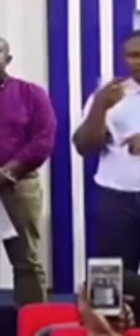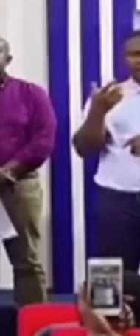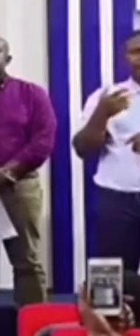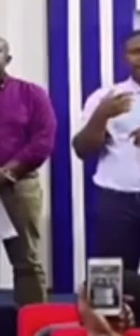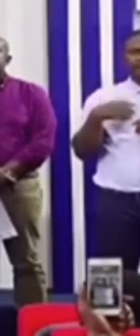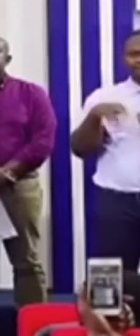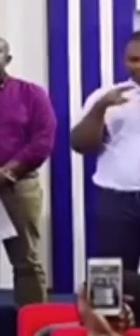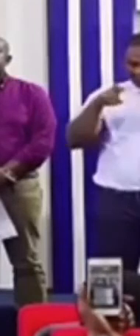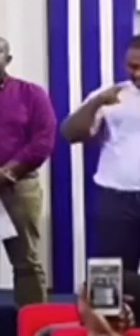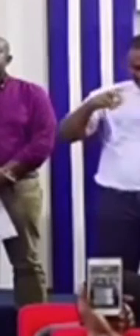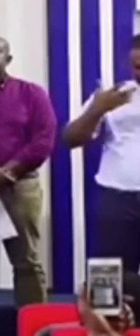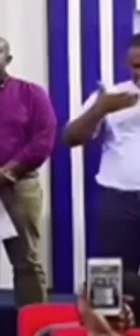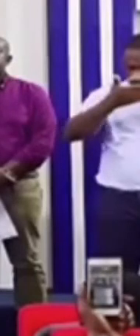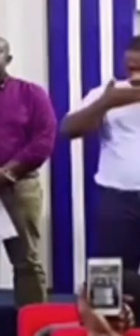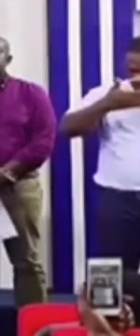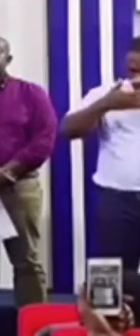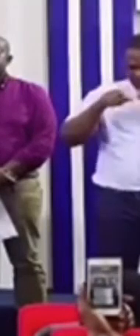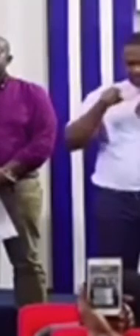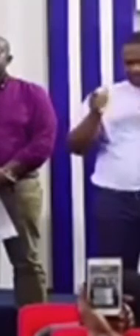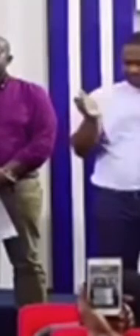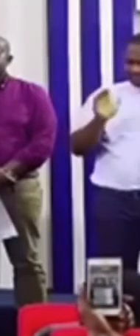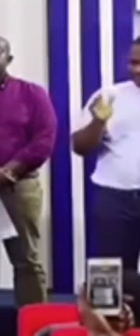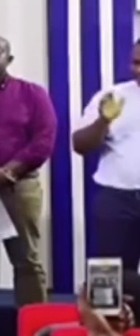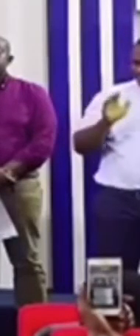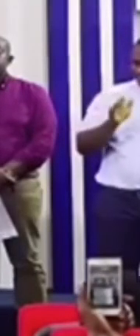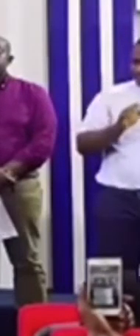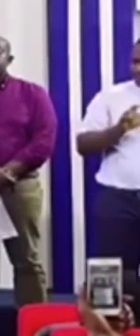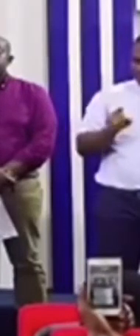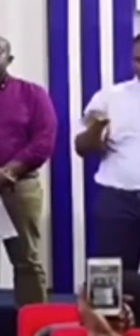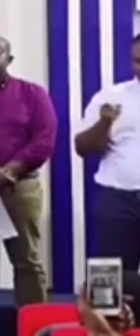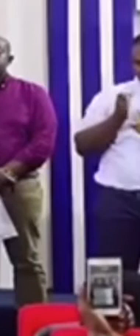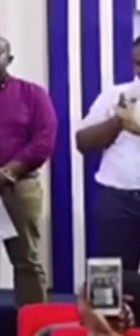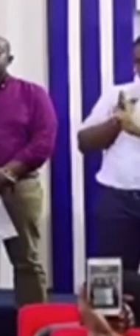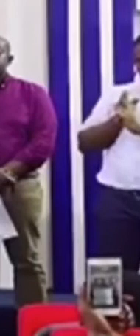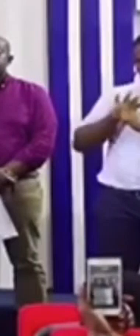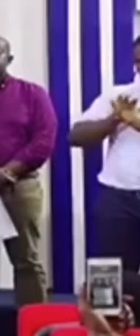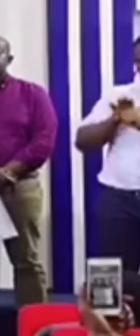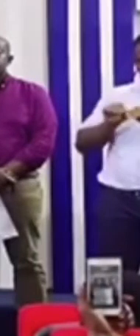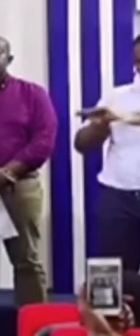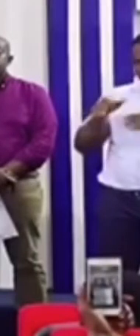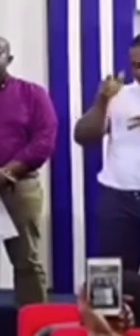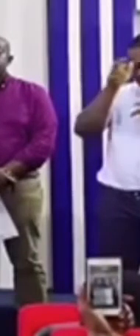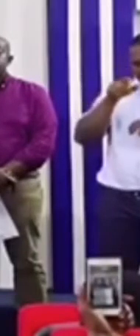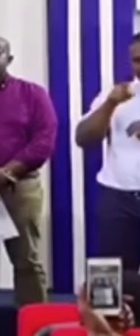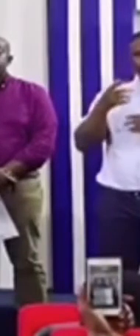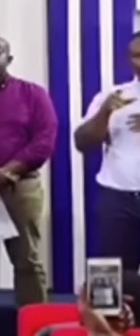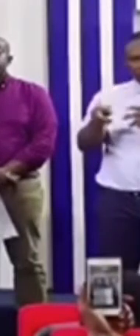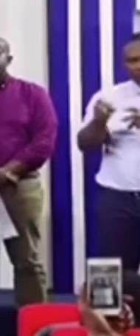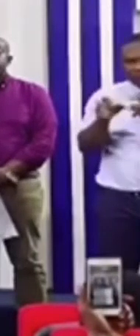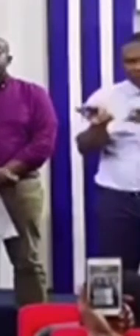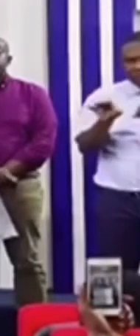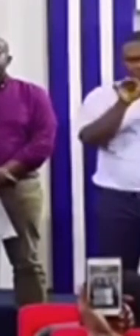definition met the case that of suspected COVID. Samples were taken.